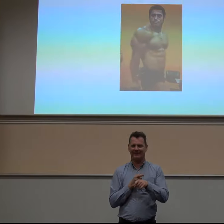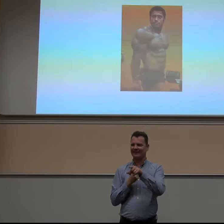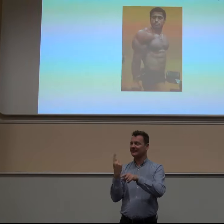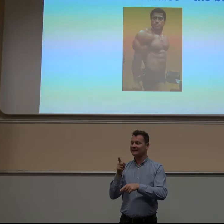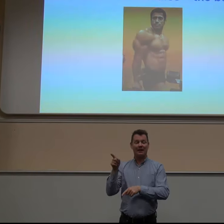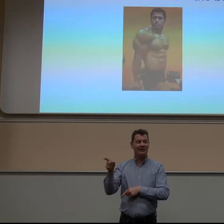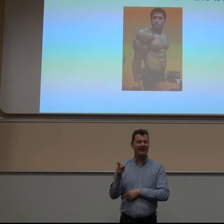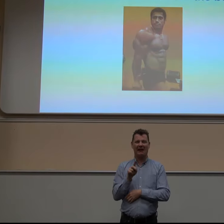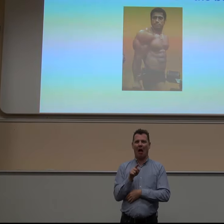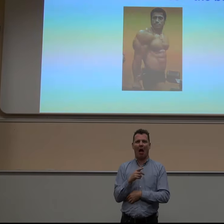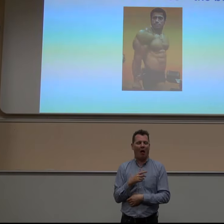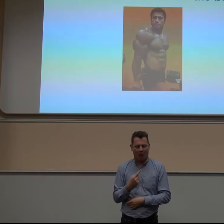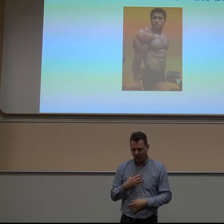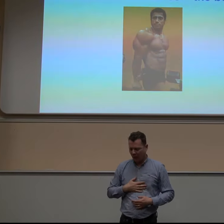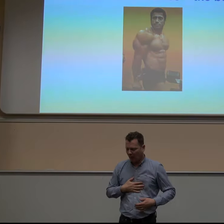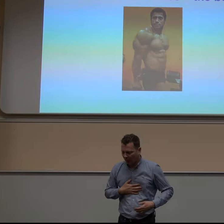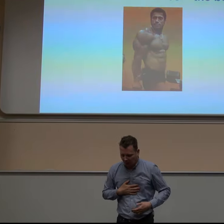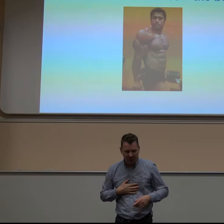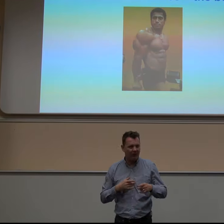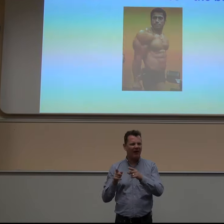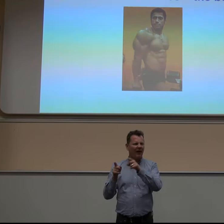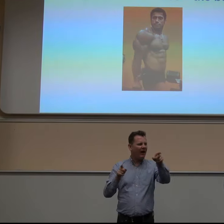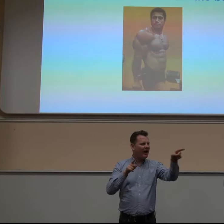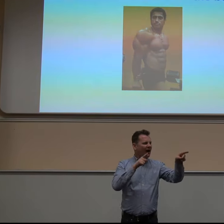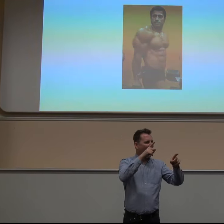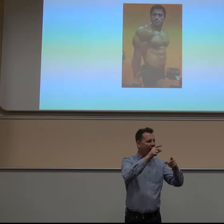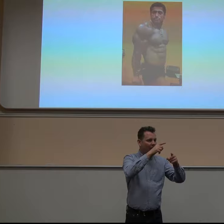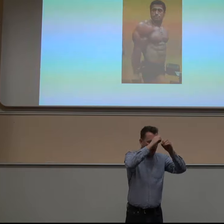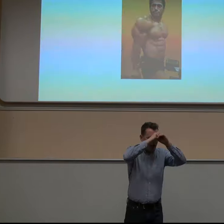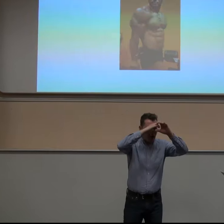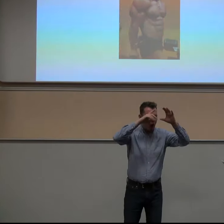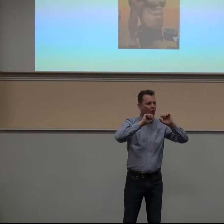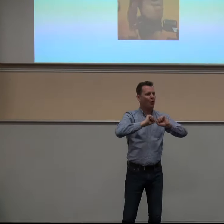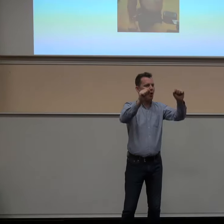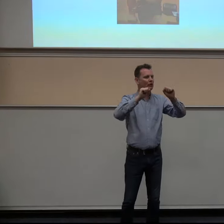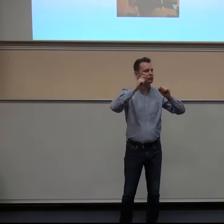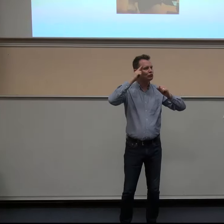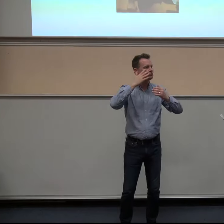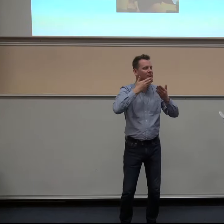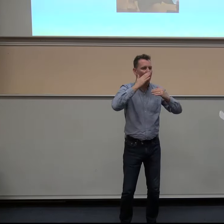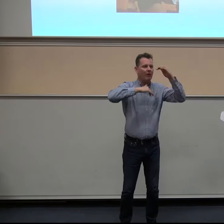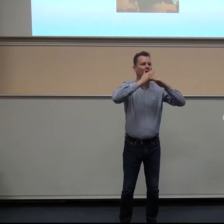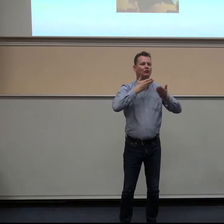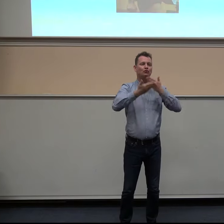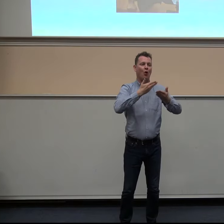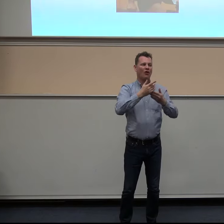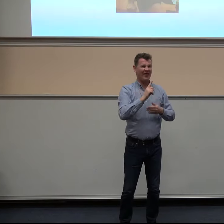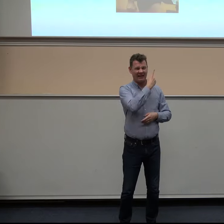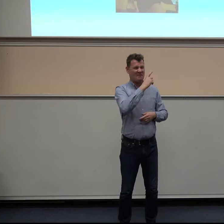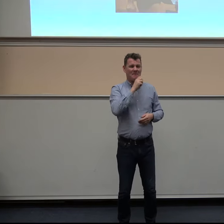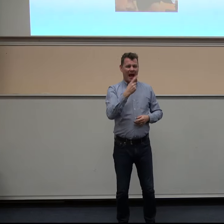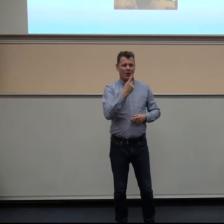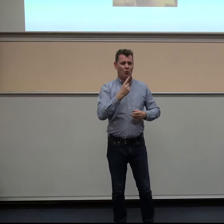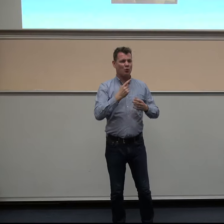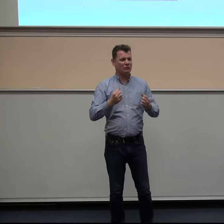front thinks it's horrible, and you're all developing your own stories about what that means. That's just one man who's a